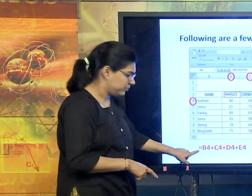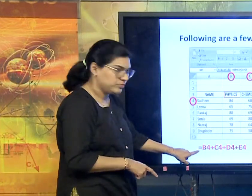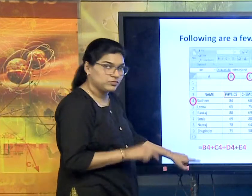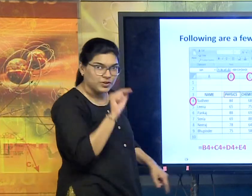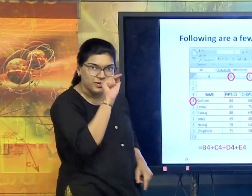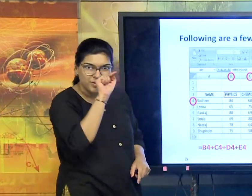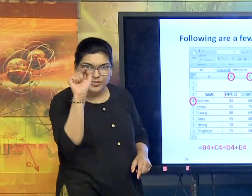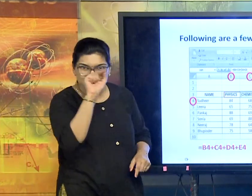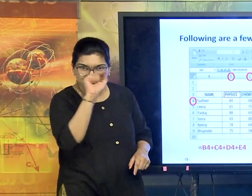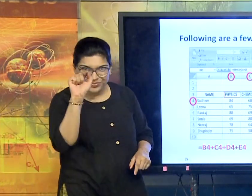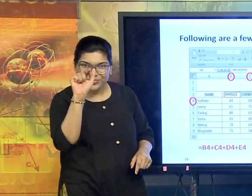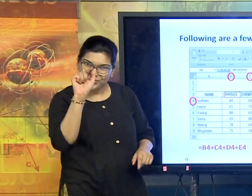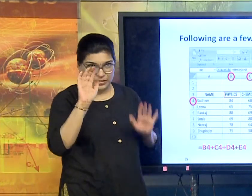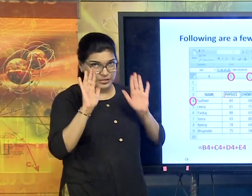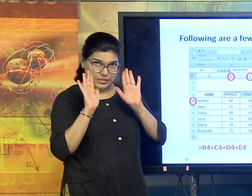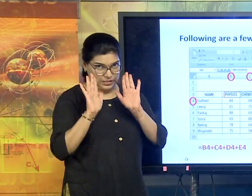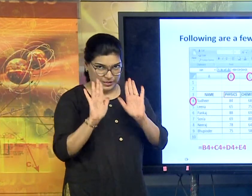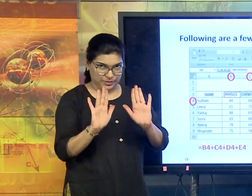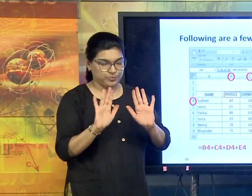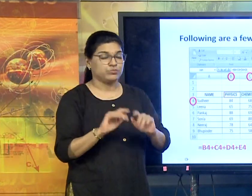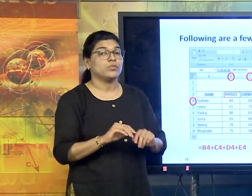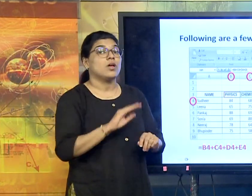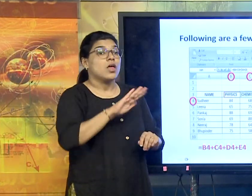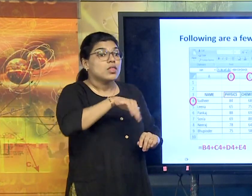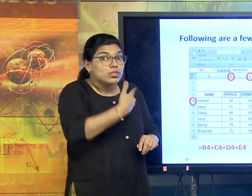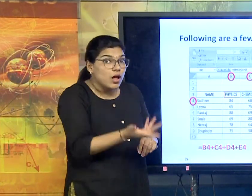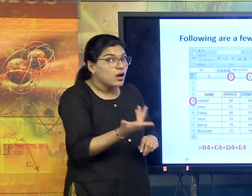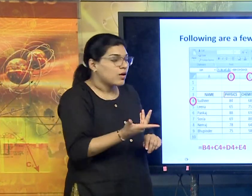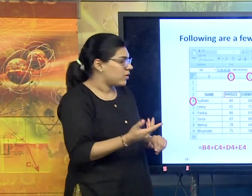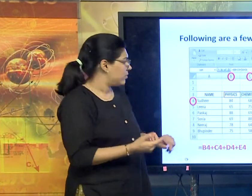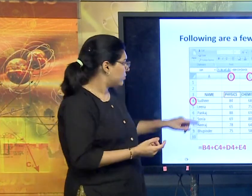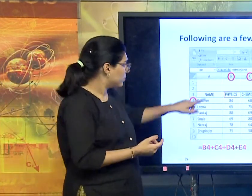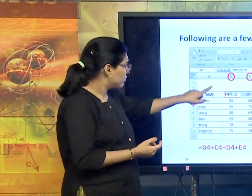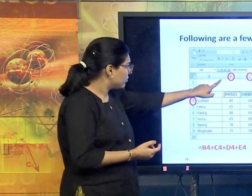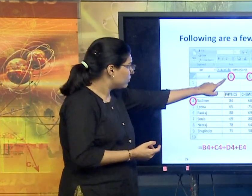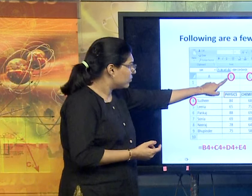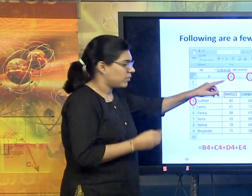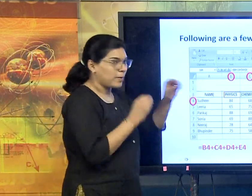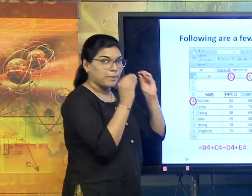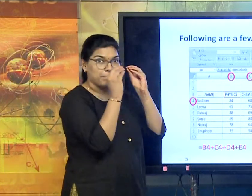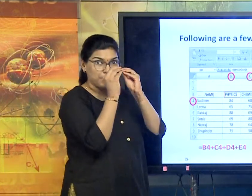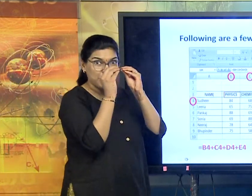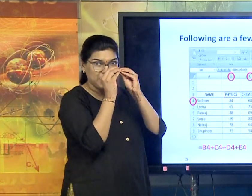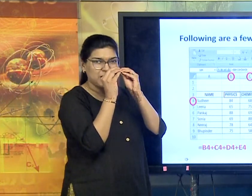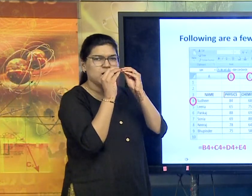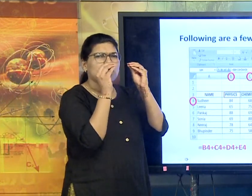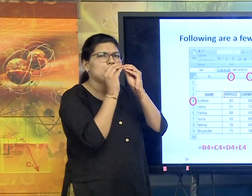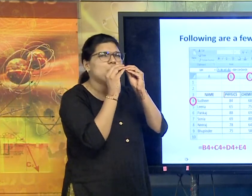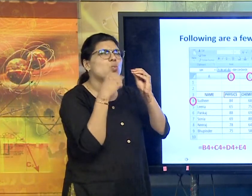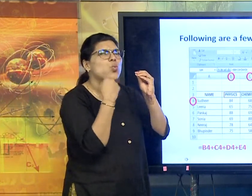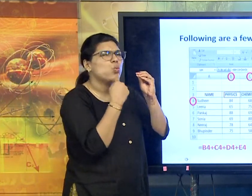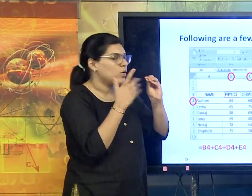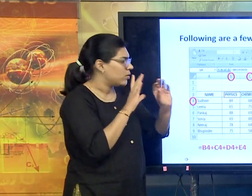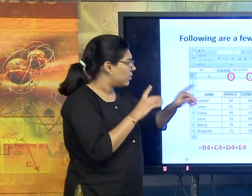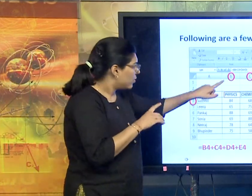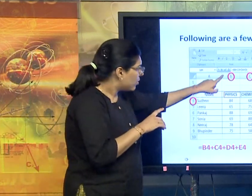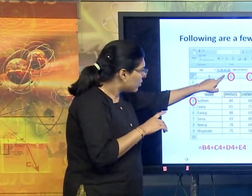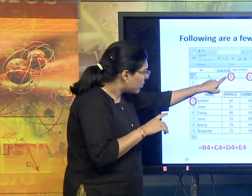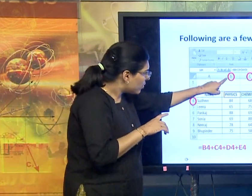important. This equal to mark. After putting equal to mark, we have to remember that B. What is